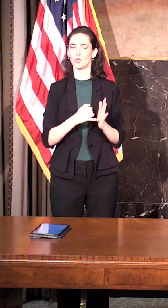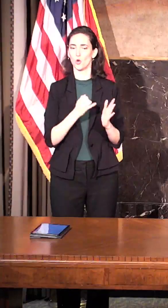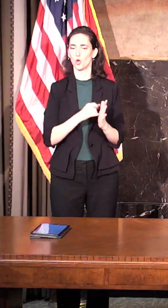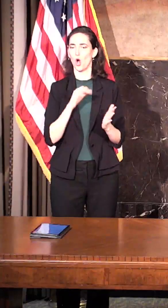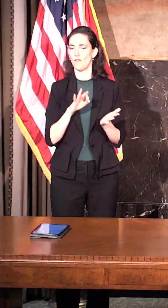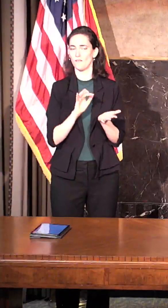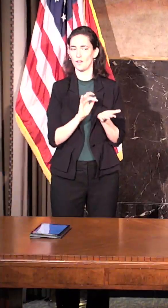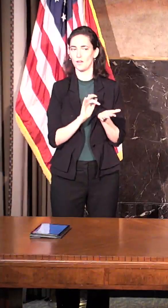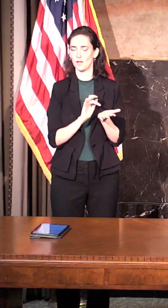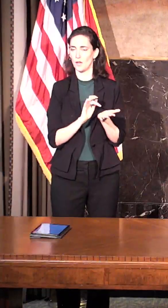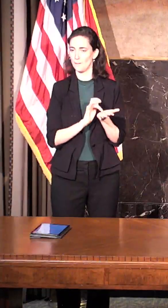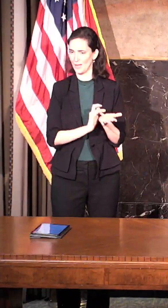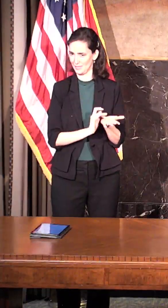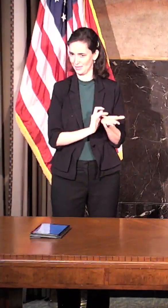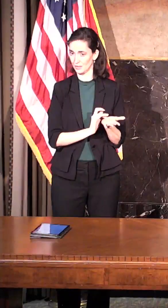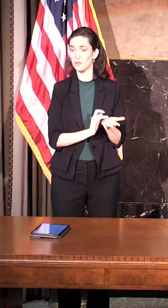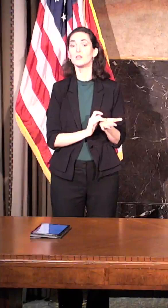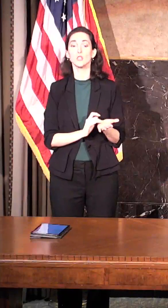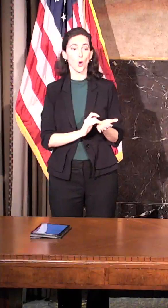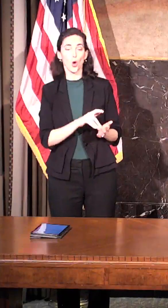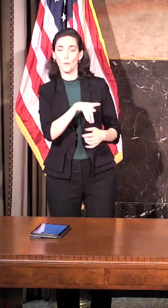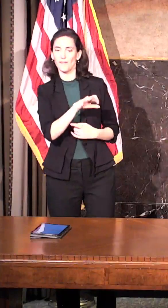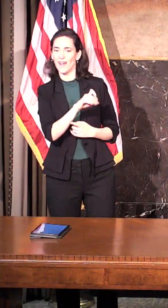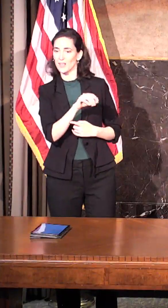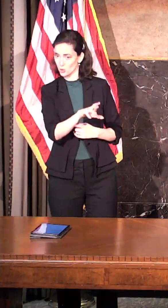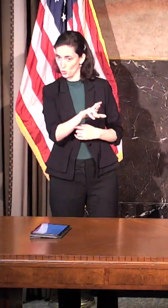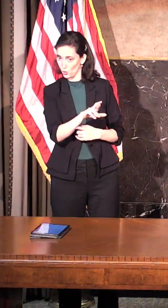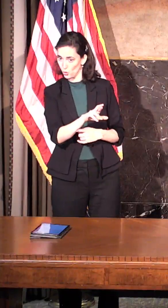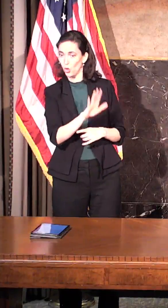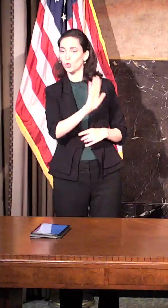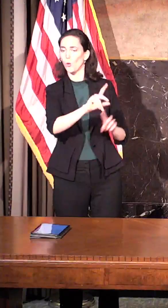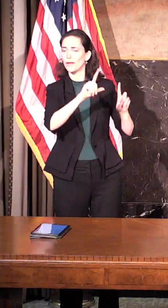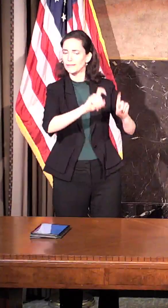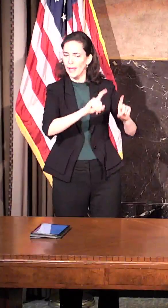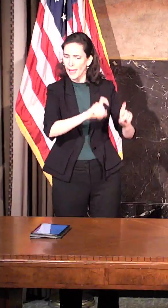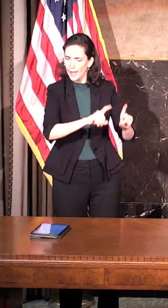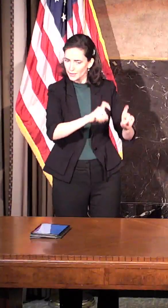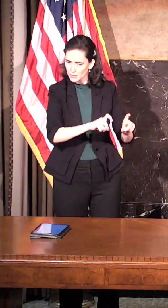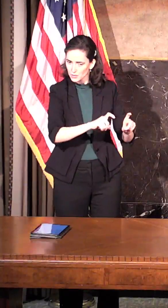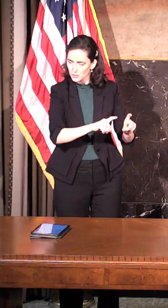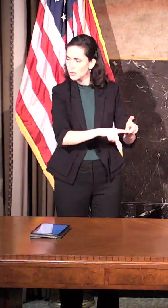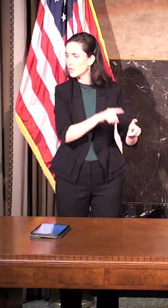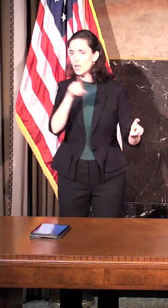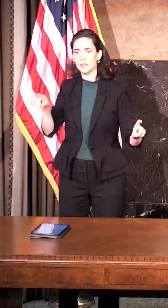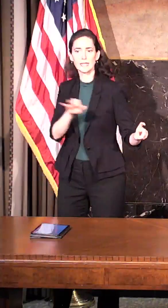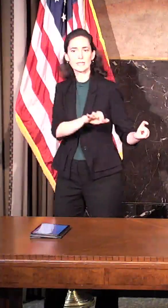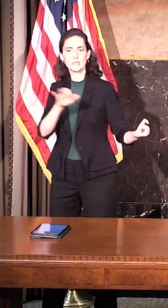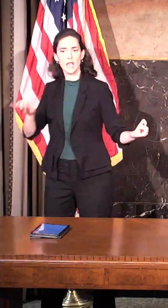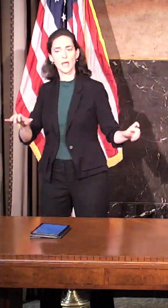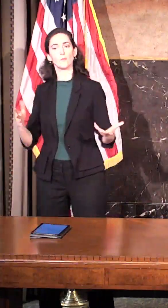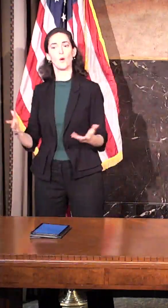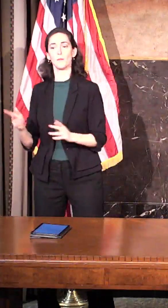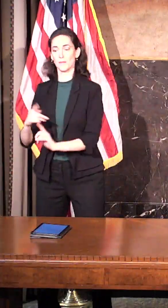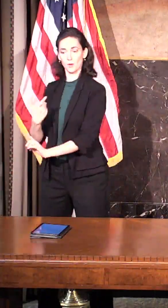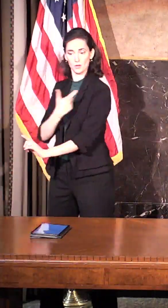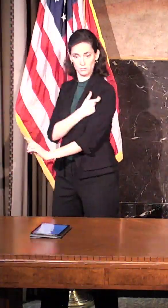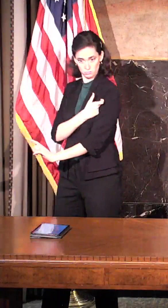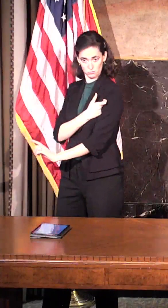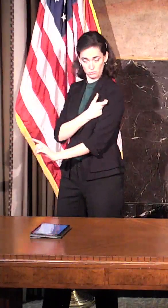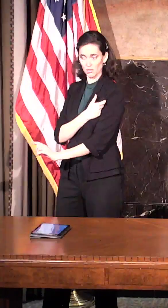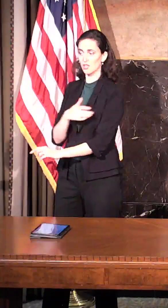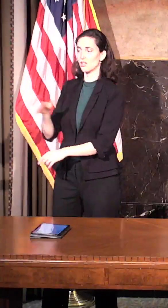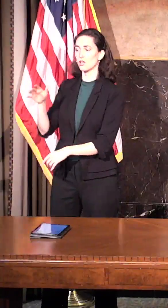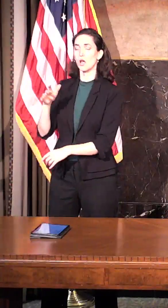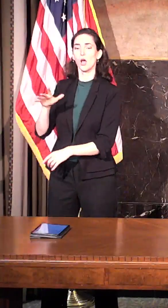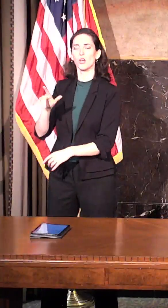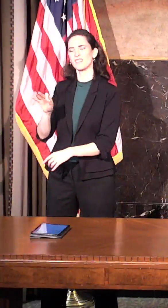Pfizer trial data confirmed, which is that upwards of 94, 95% of the population that gets vaccinated are